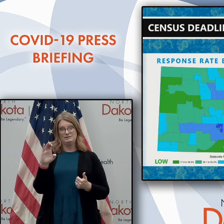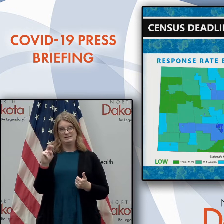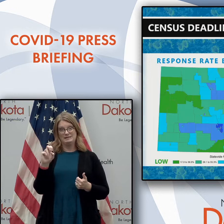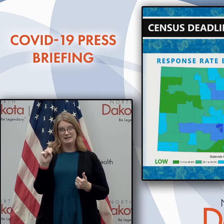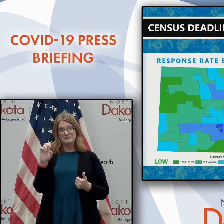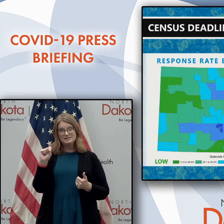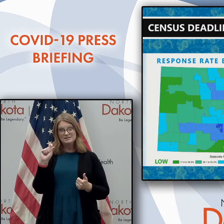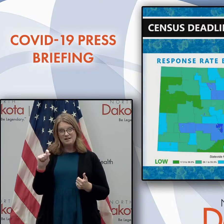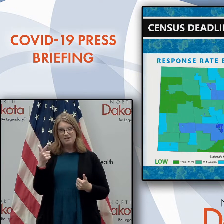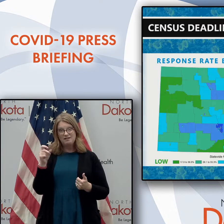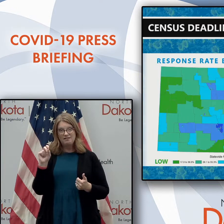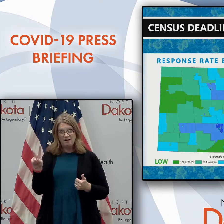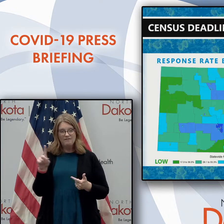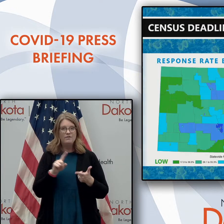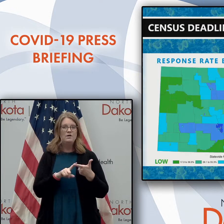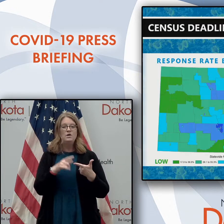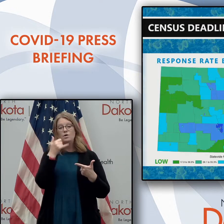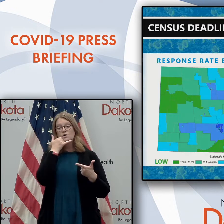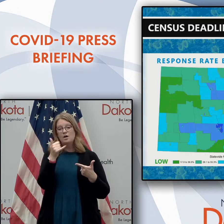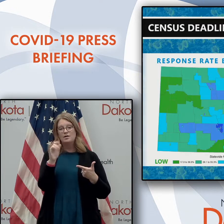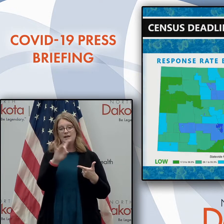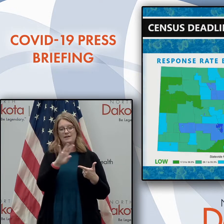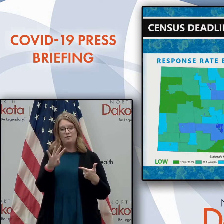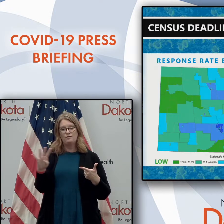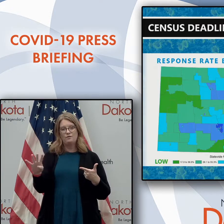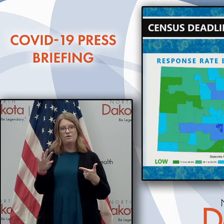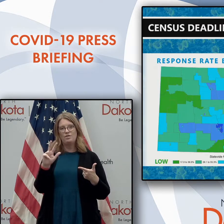my2020census.gov, or you can call phone number